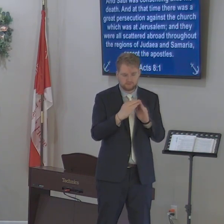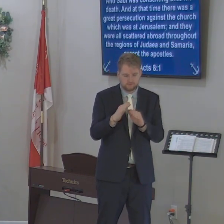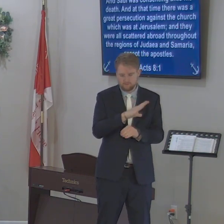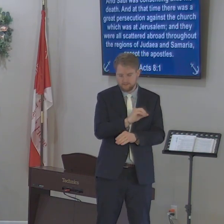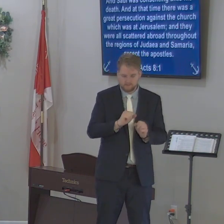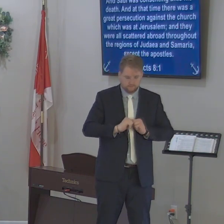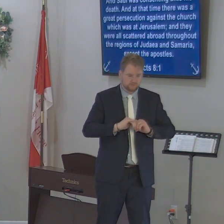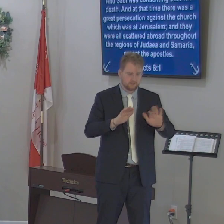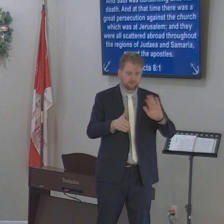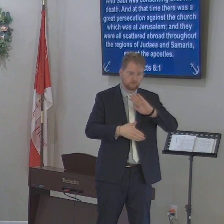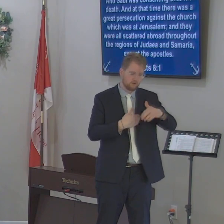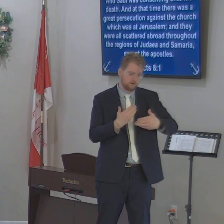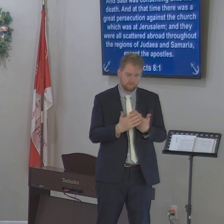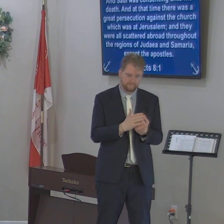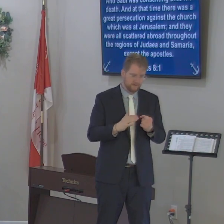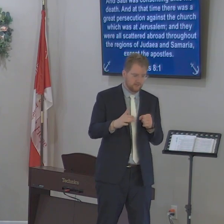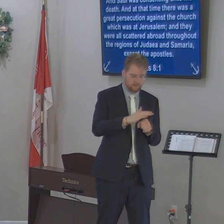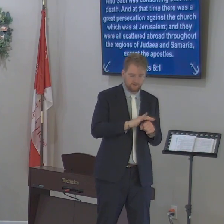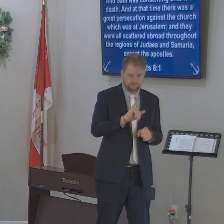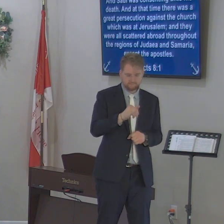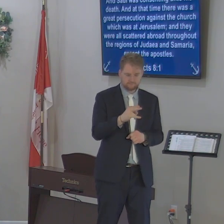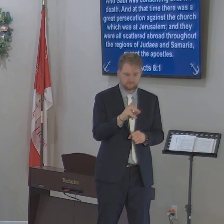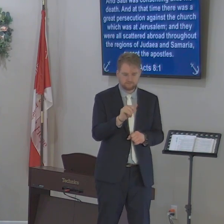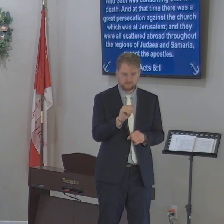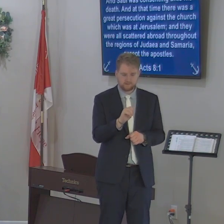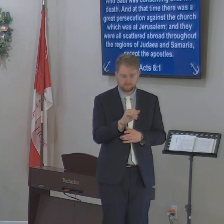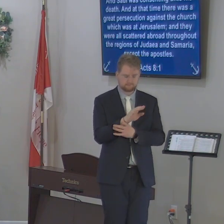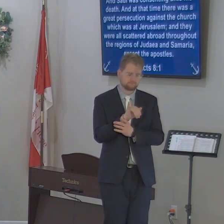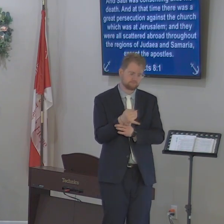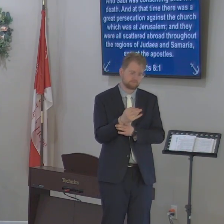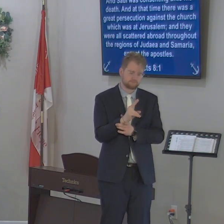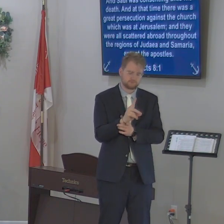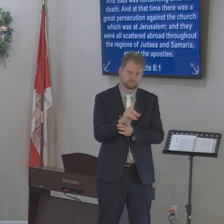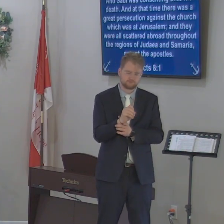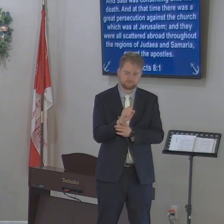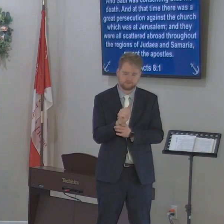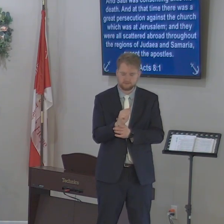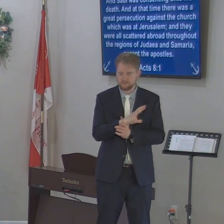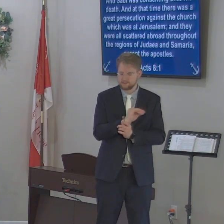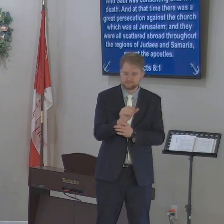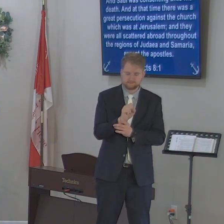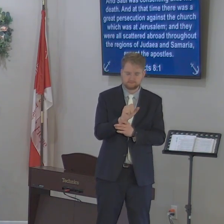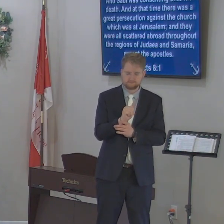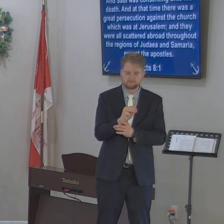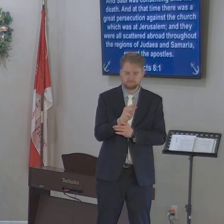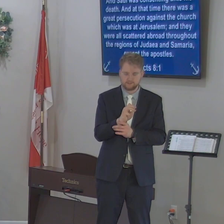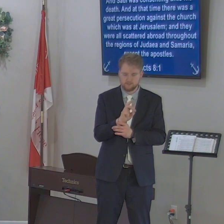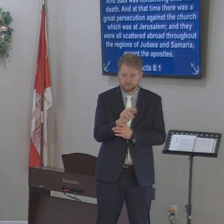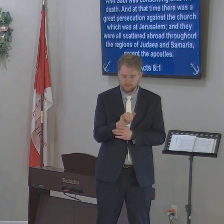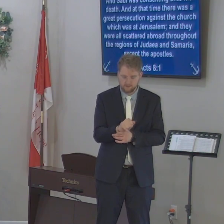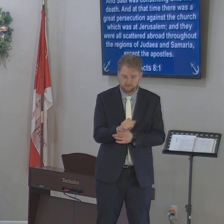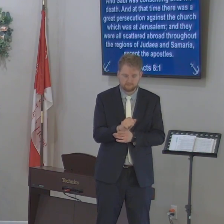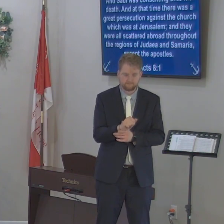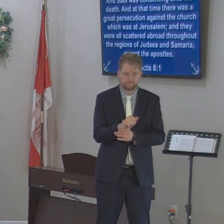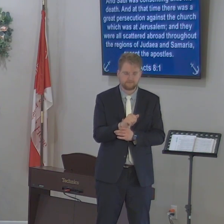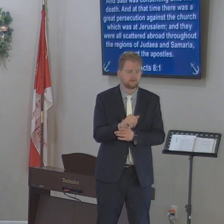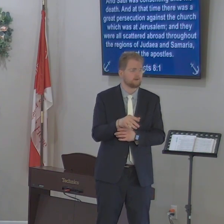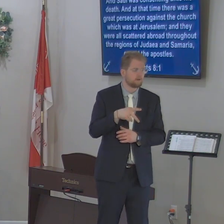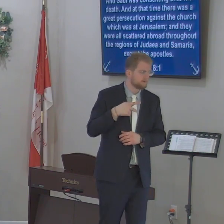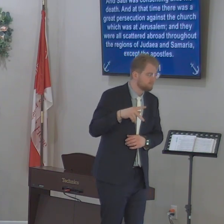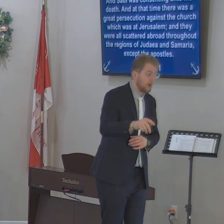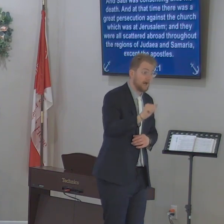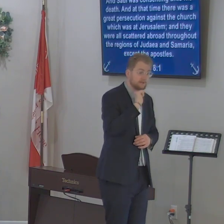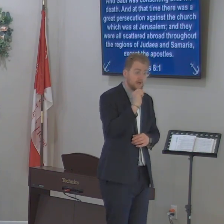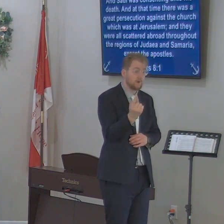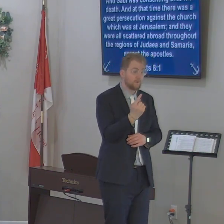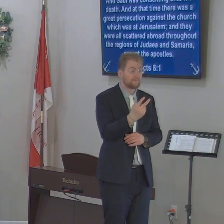of Judea and Samaria, except the apostles. Paul not only saw at the time, not only heard the